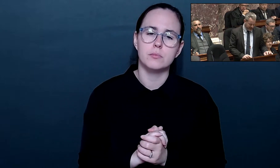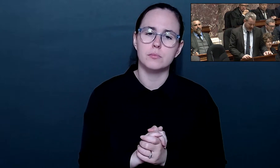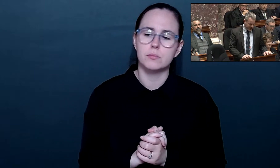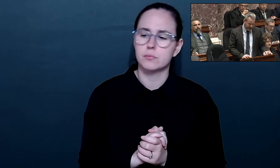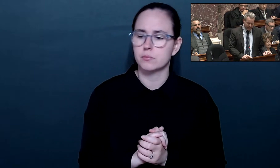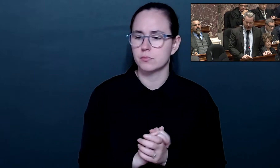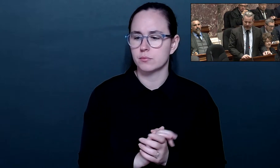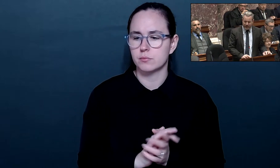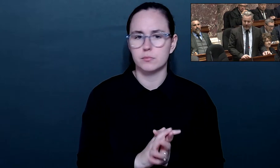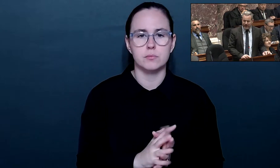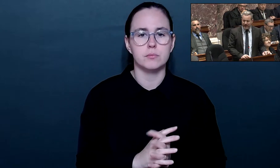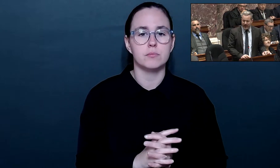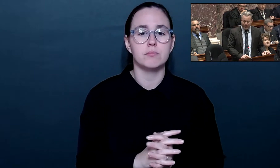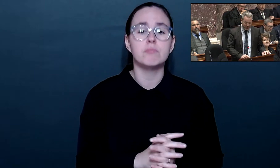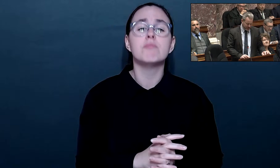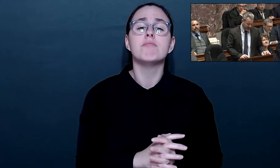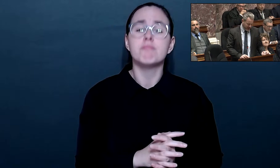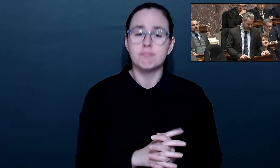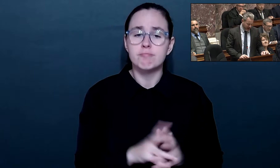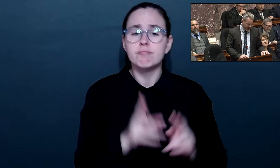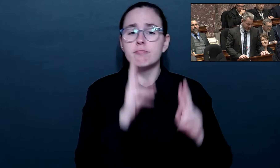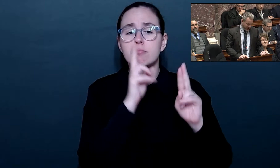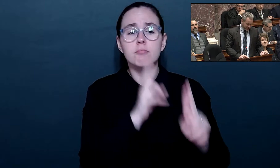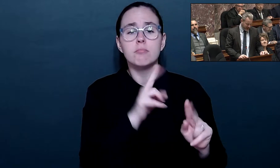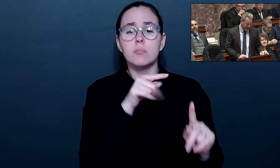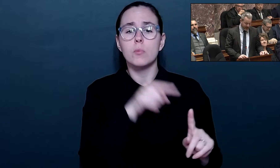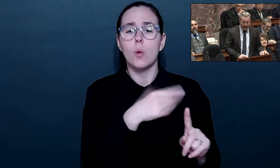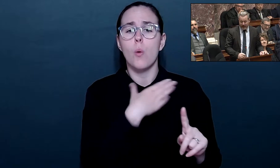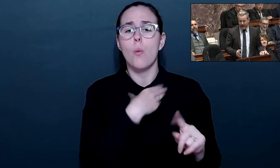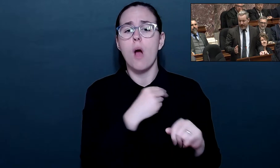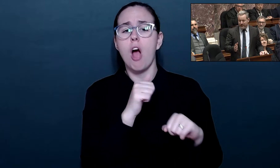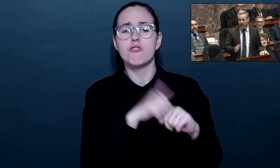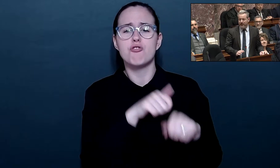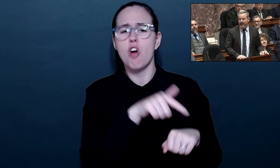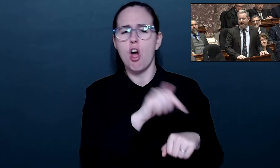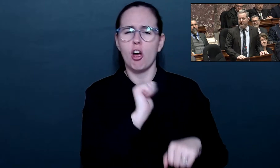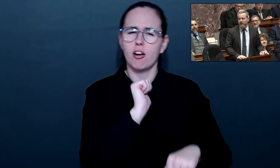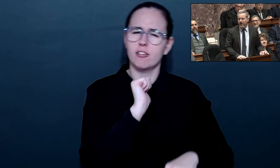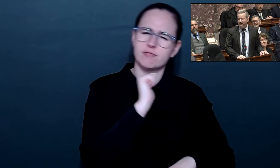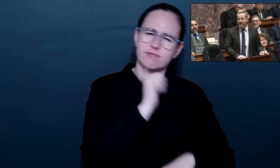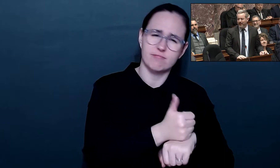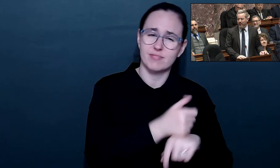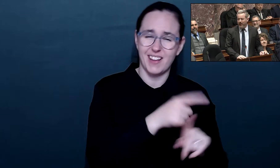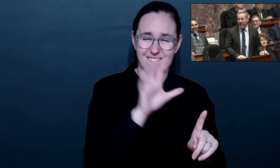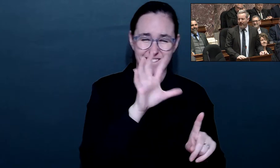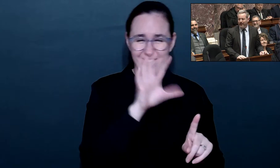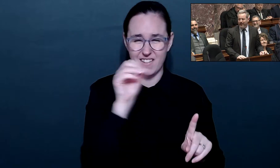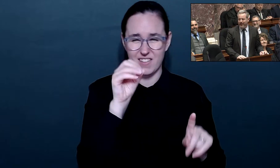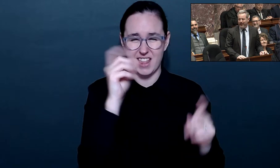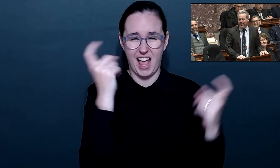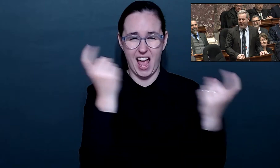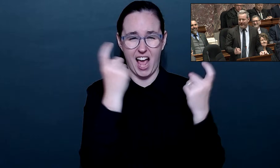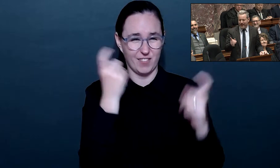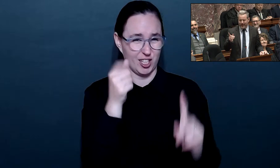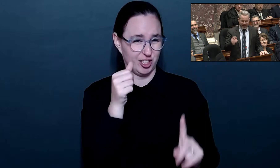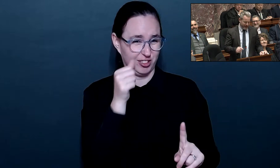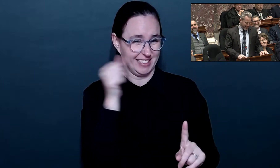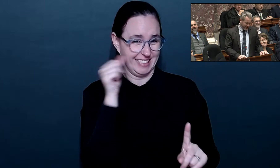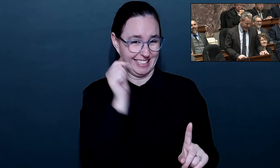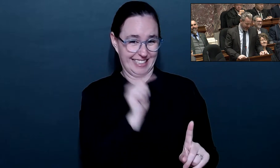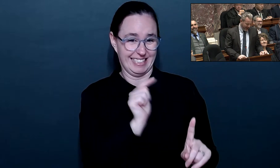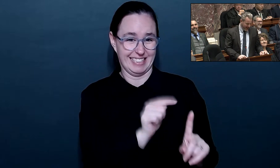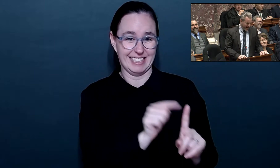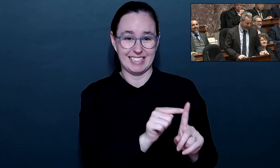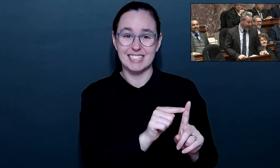that is now celebrating their 50th anniversary as of yesterday. It's Moby Dick Fish and Chips in White Rock, and I saw that.